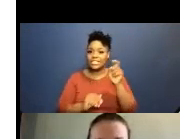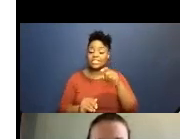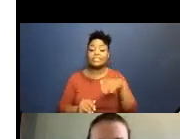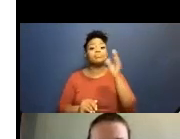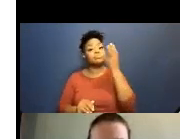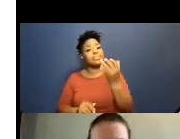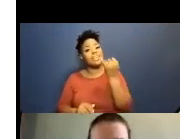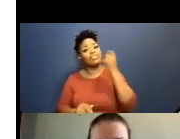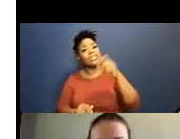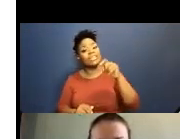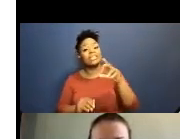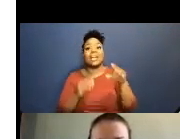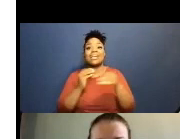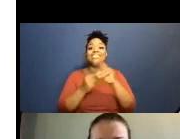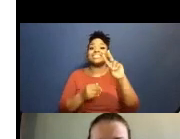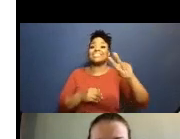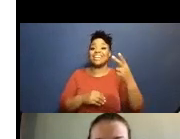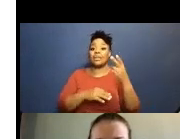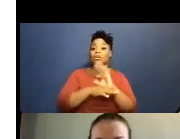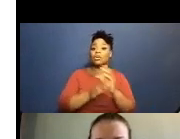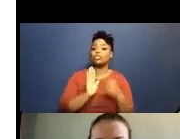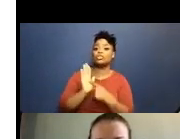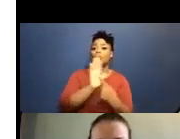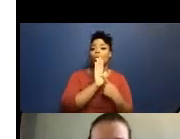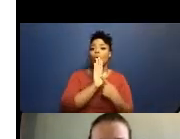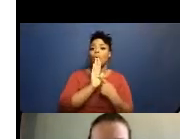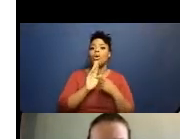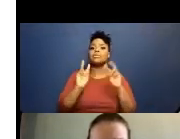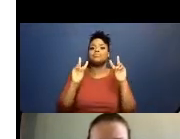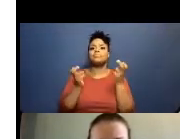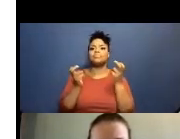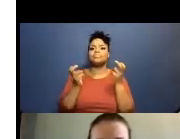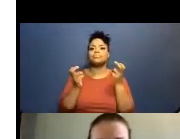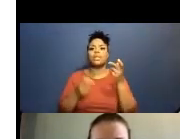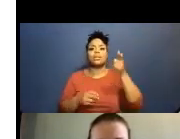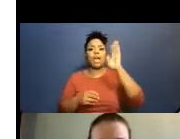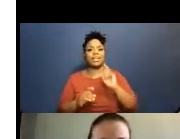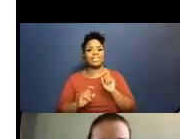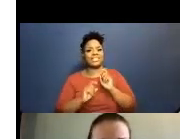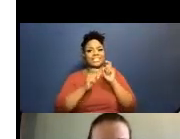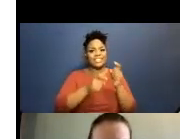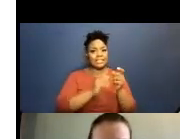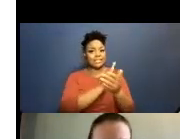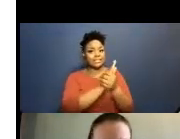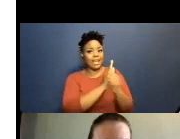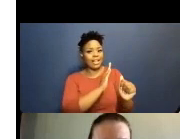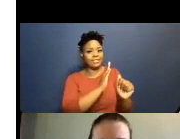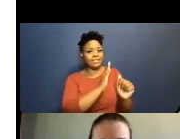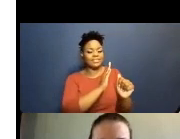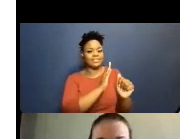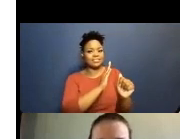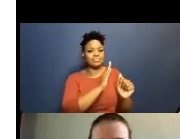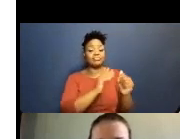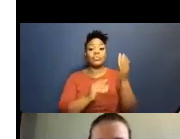without audio description in case there were folks who were unable to join us last night because of our tech mayhem that